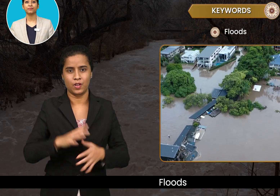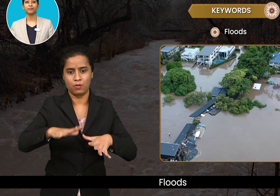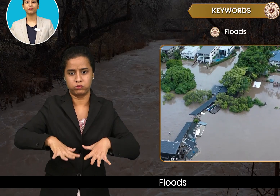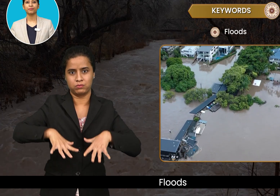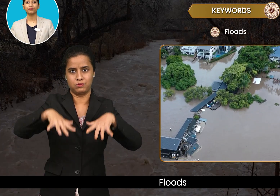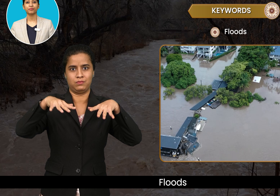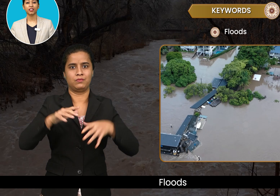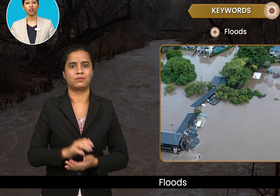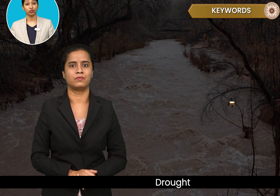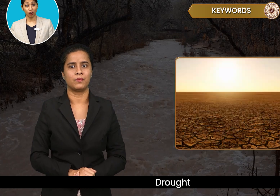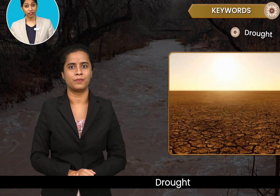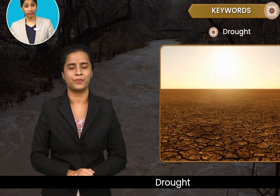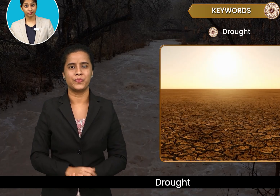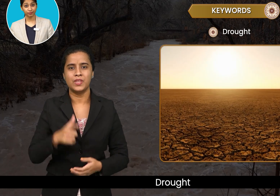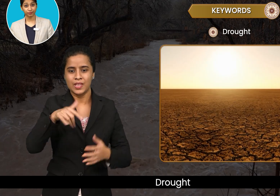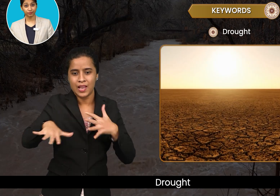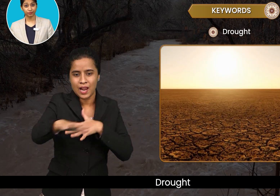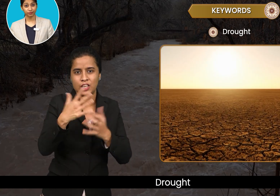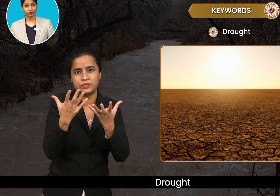floods, drought,